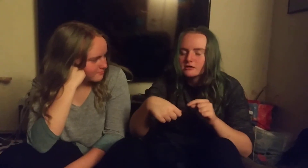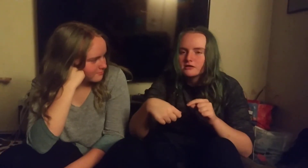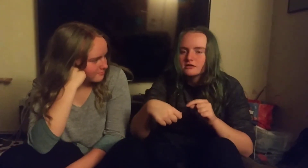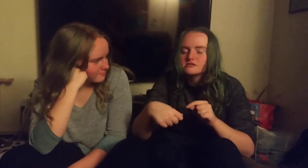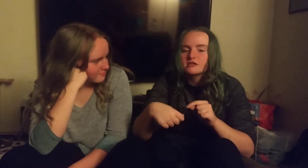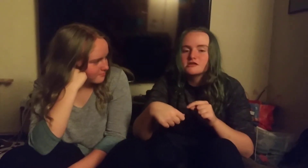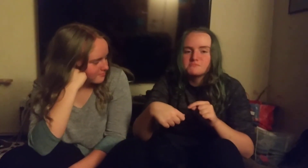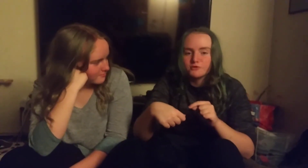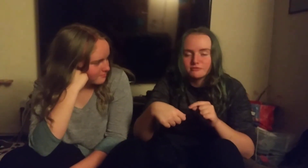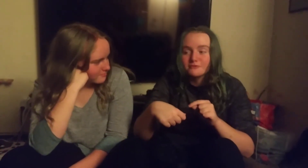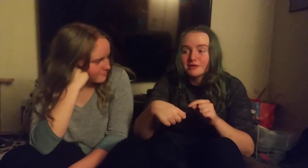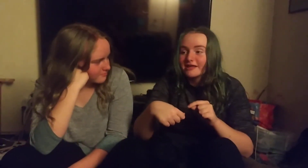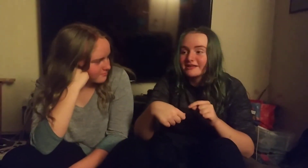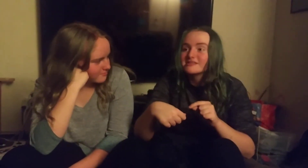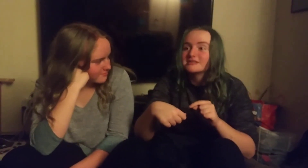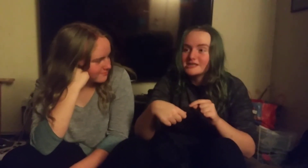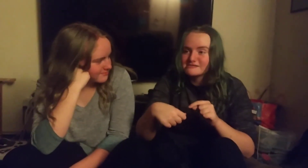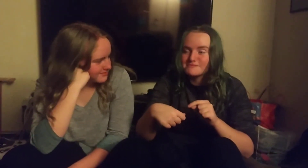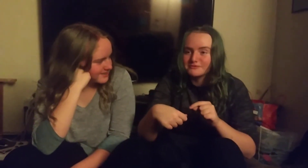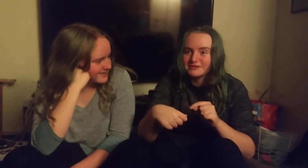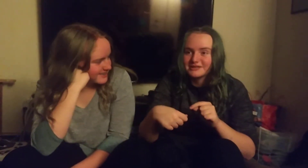It's a teaspoon, okay? It's a teaspoon.